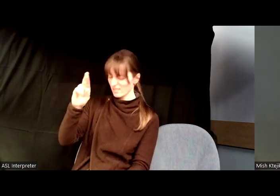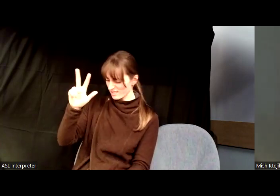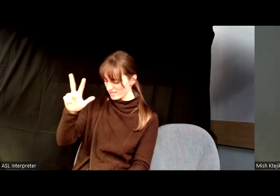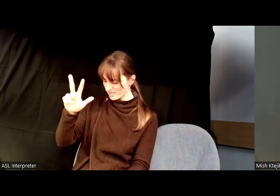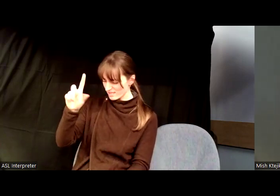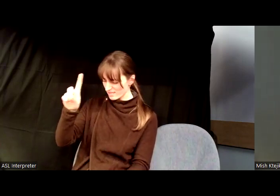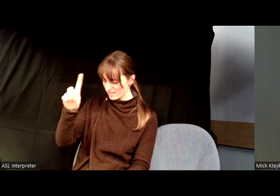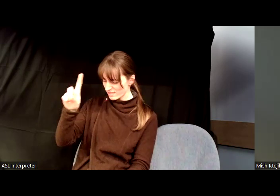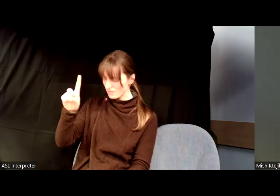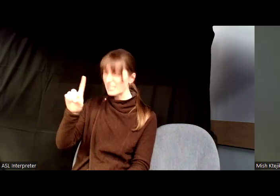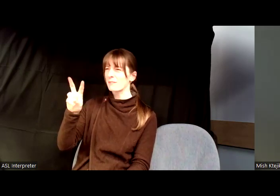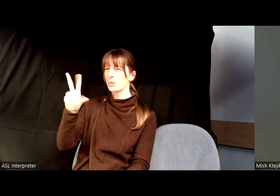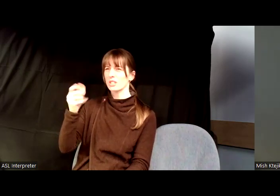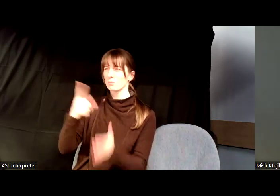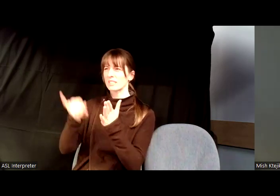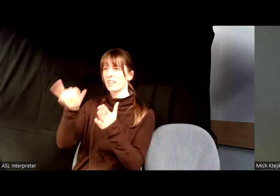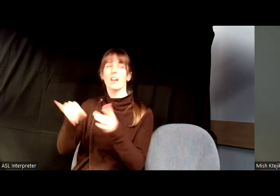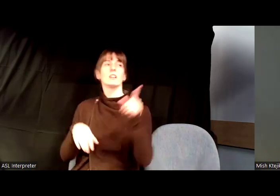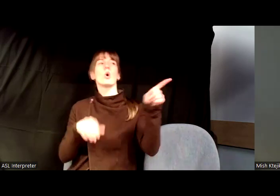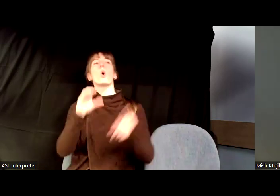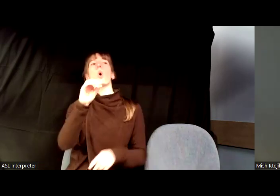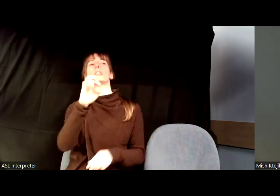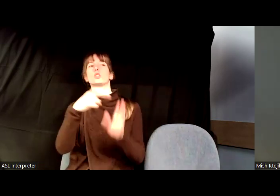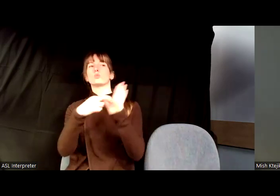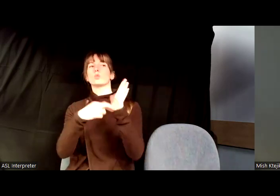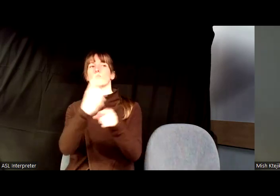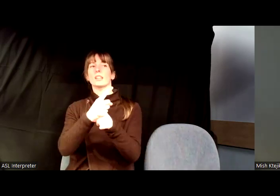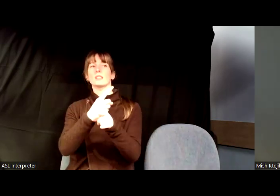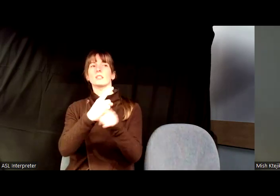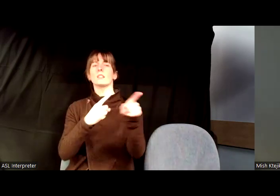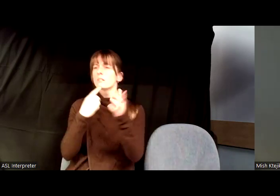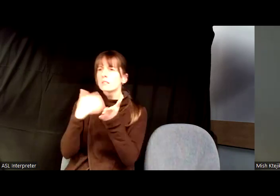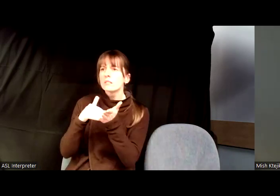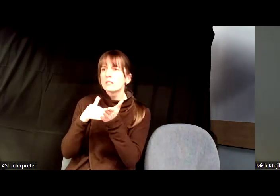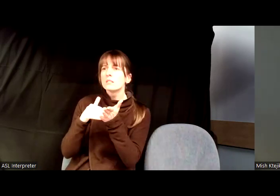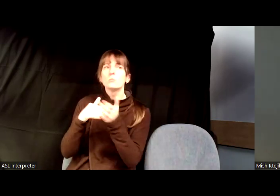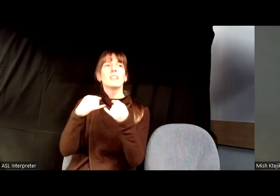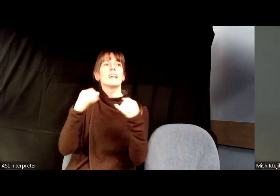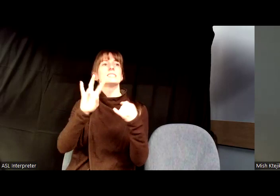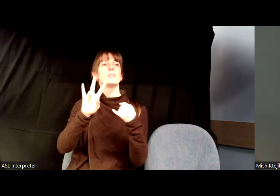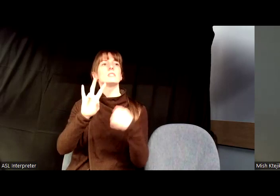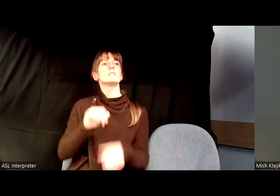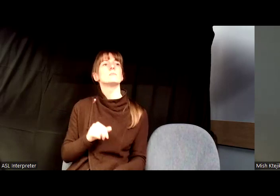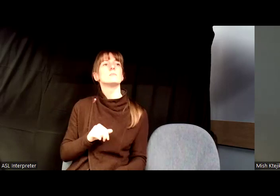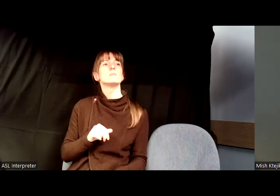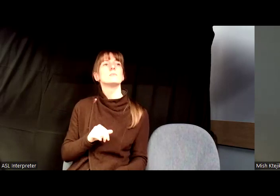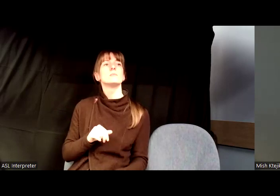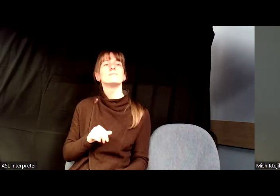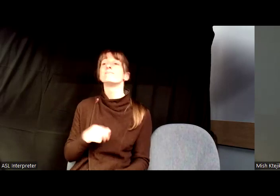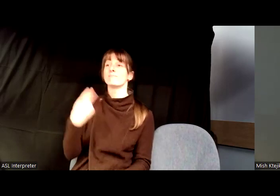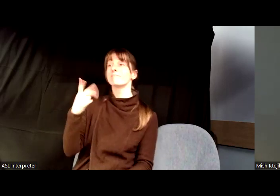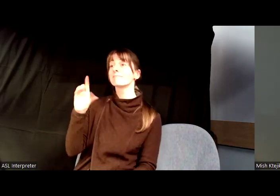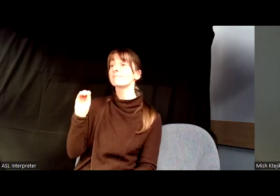yeah. That's the ODE rules, right? Would- Line 7. Oh, no, that's health